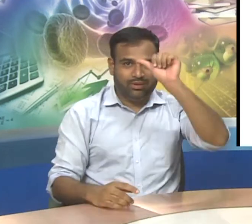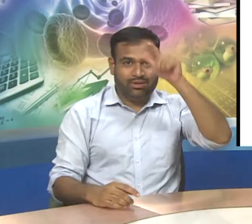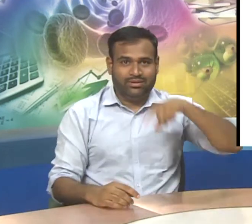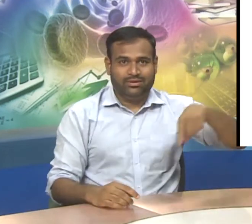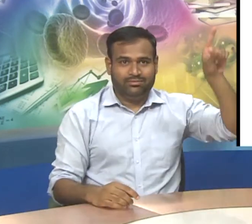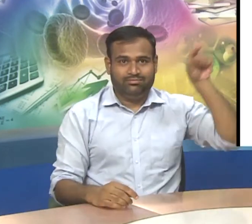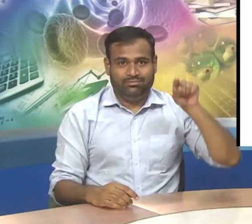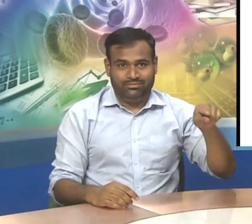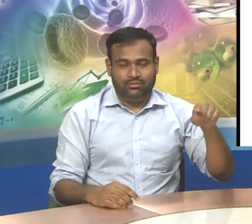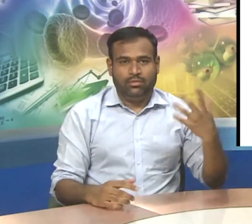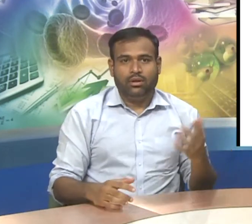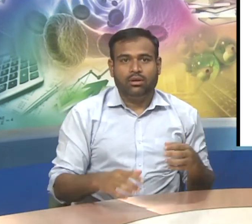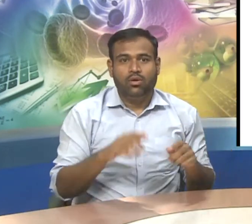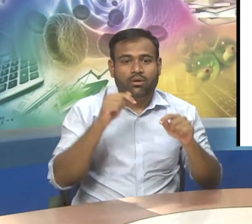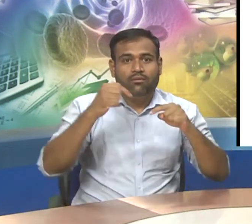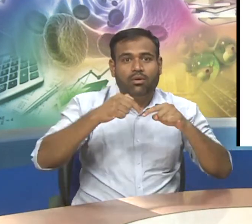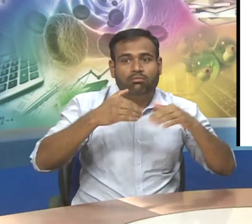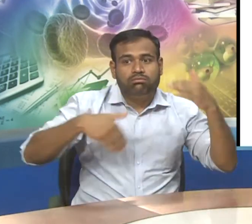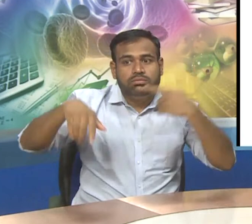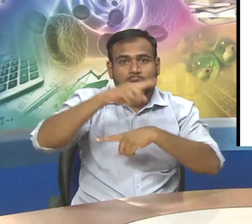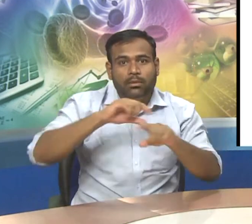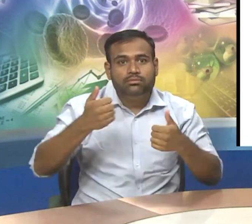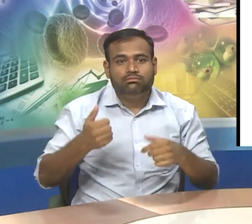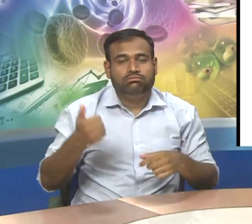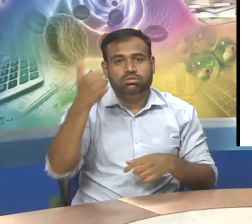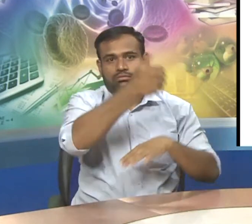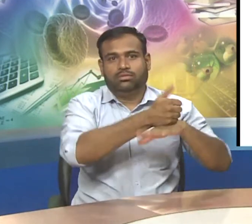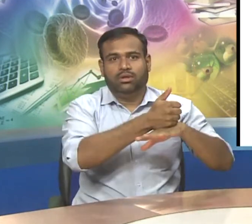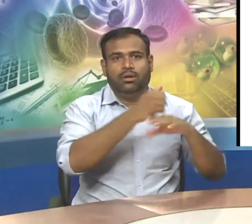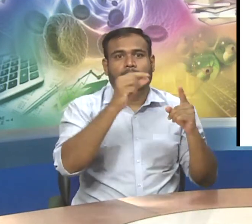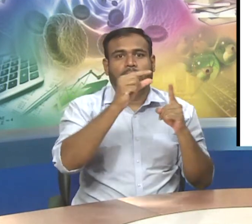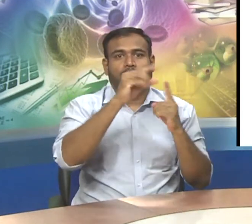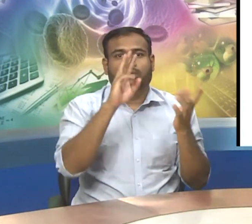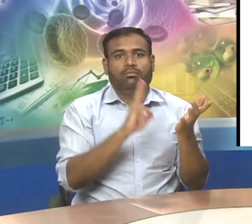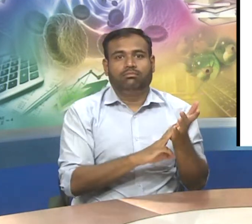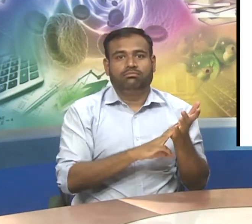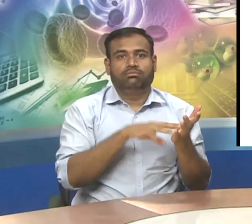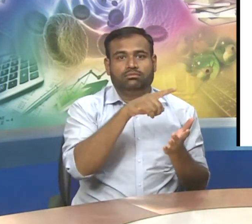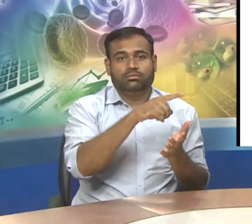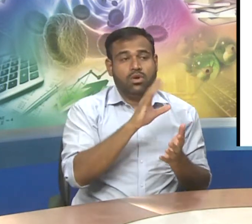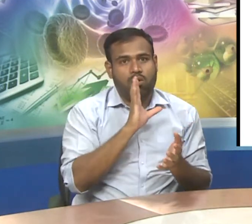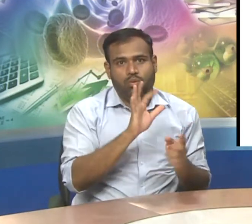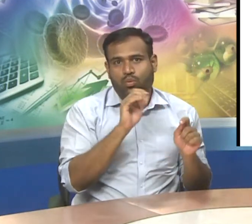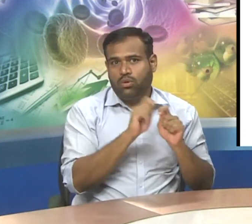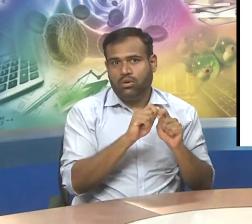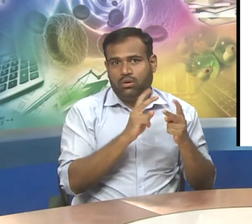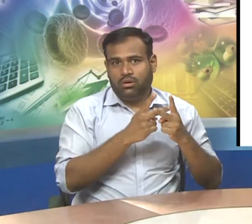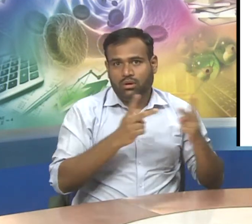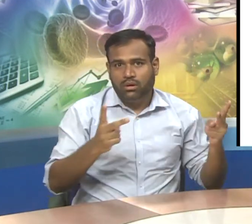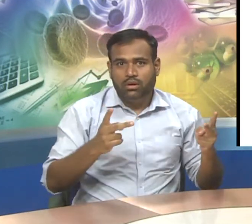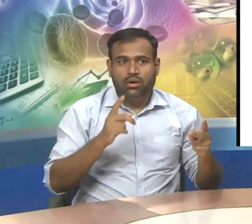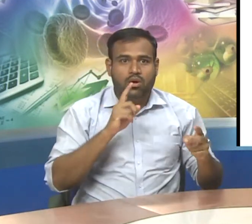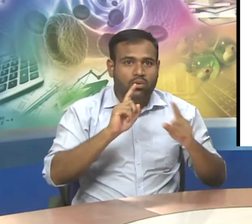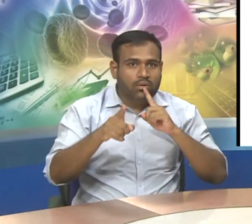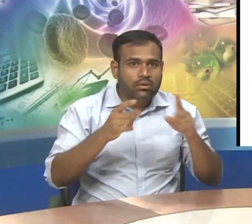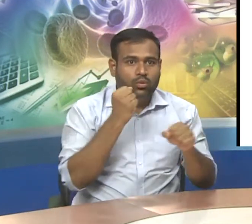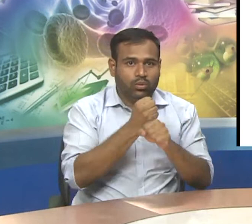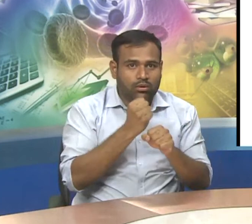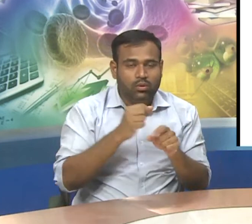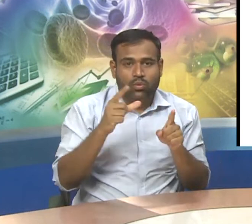And in India, we all know that Prime Minister is the real head of